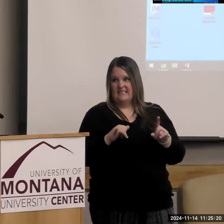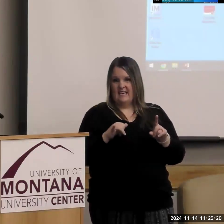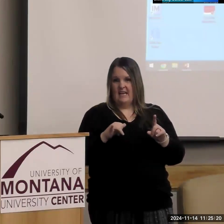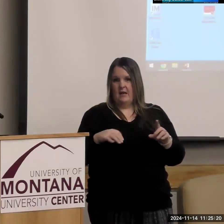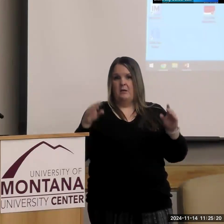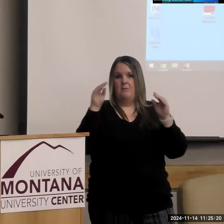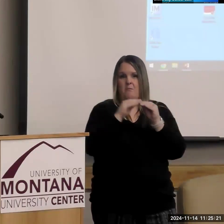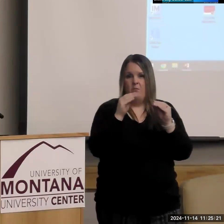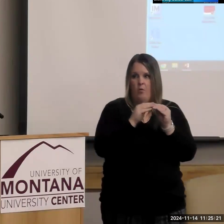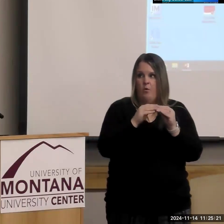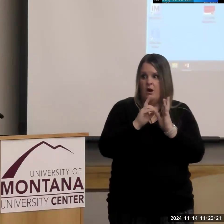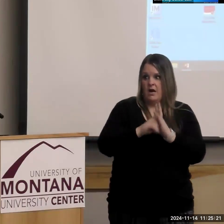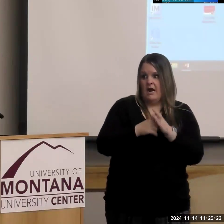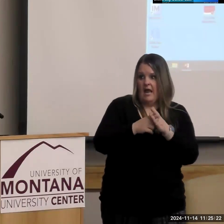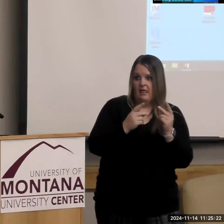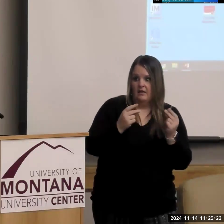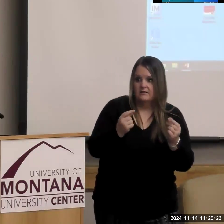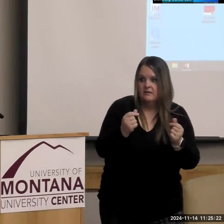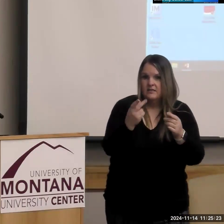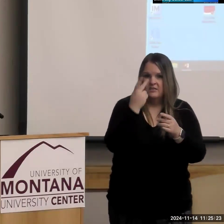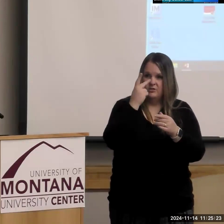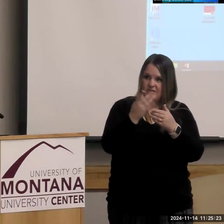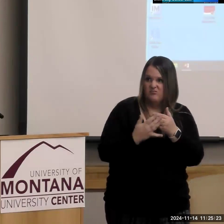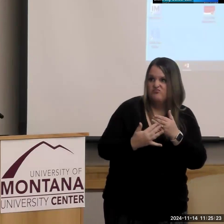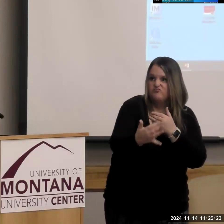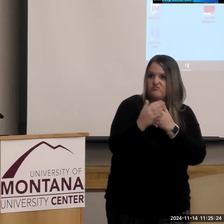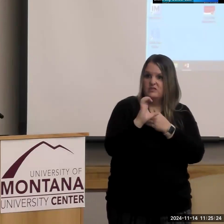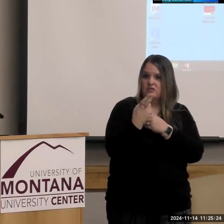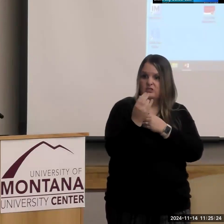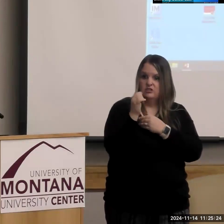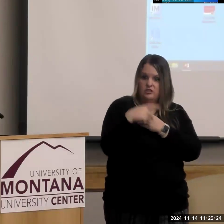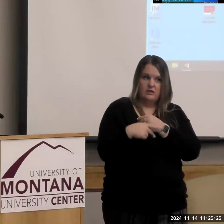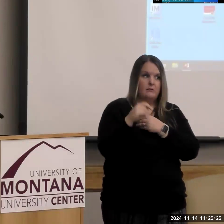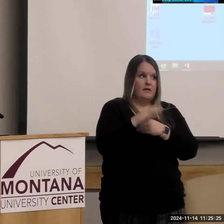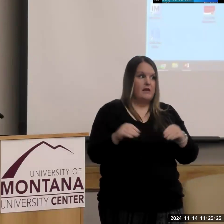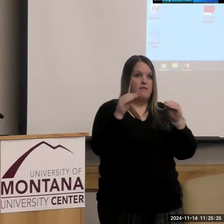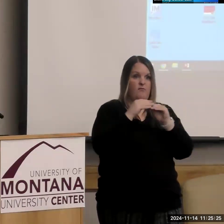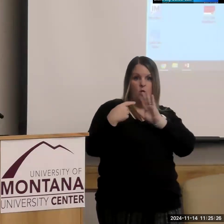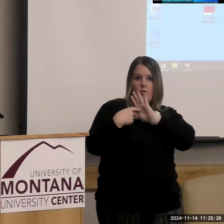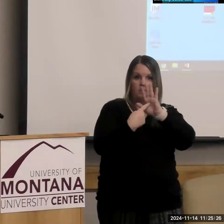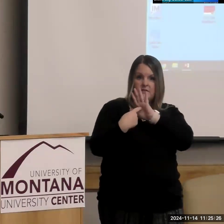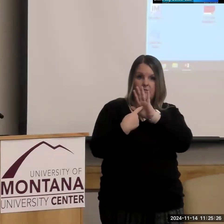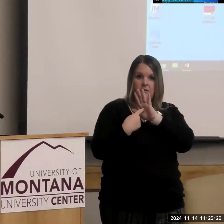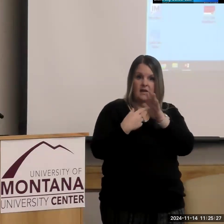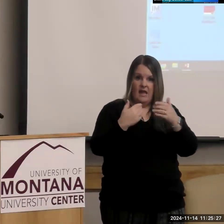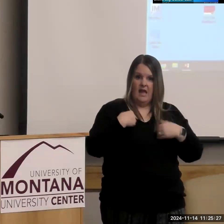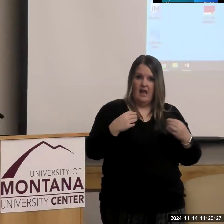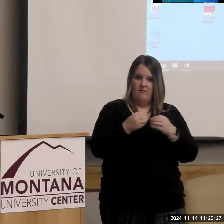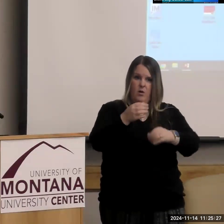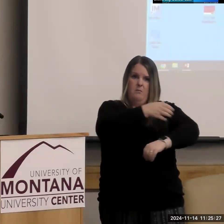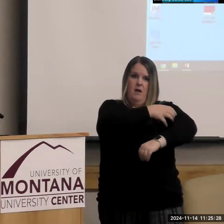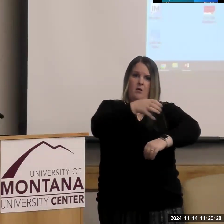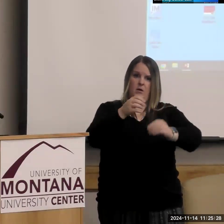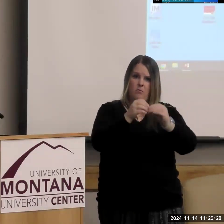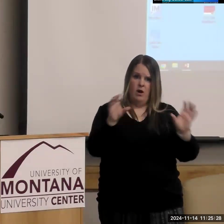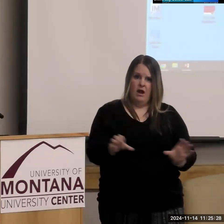more of a catalyst? Do you see more activation in the CHIP when there is more representation? Does it have more power and more